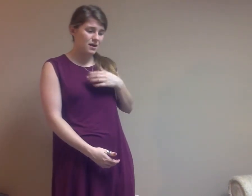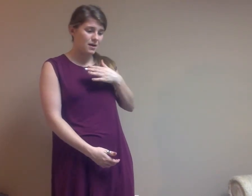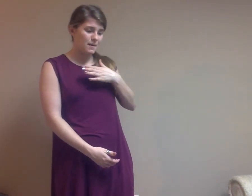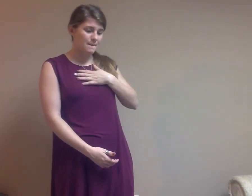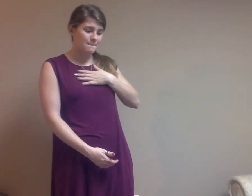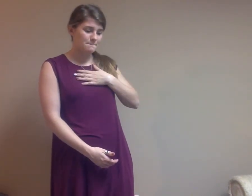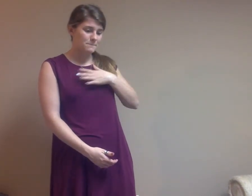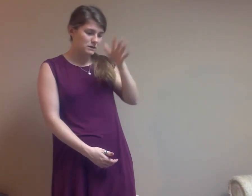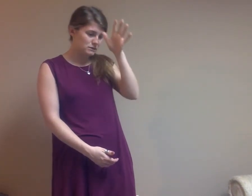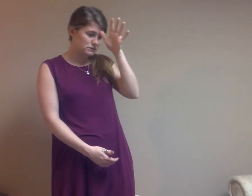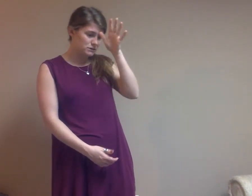really